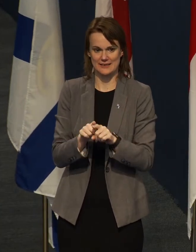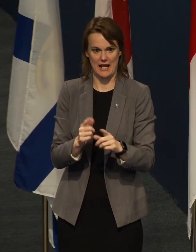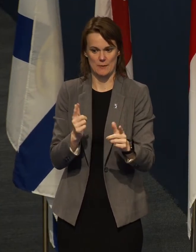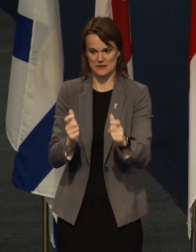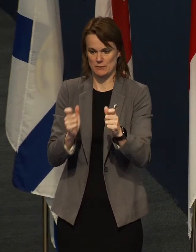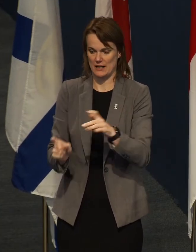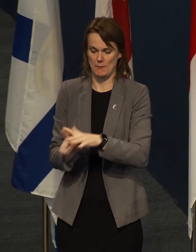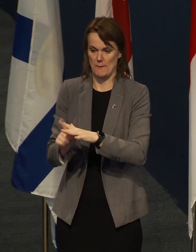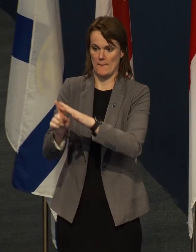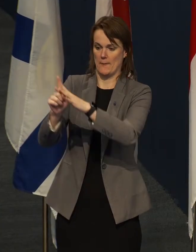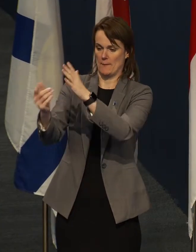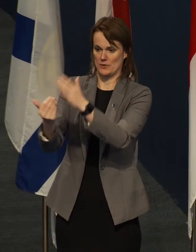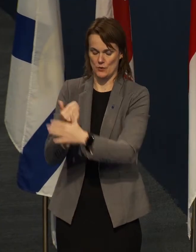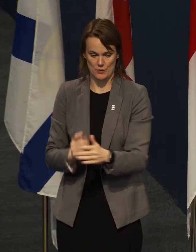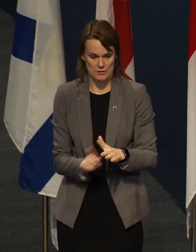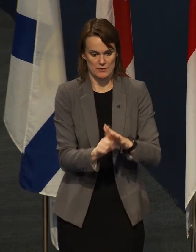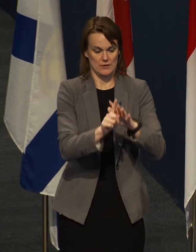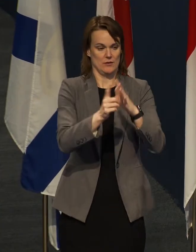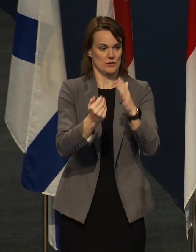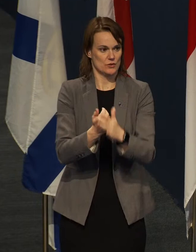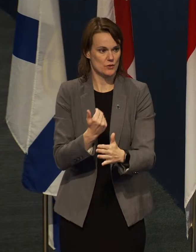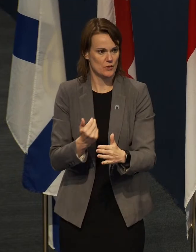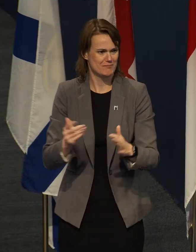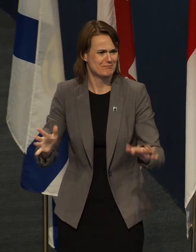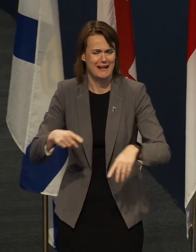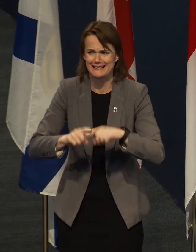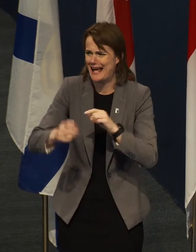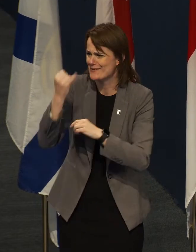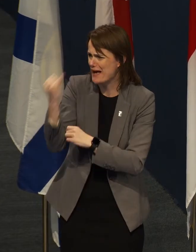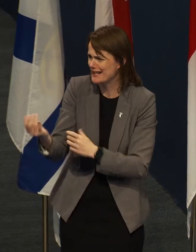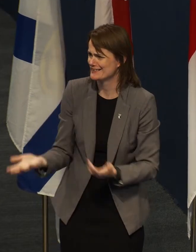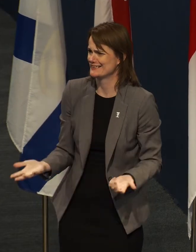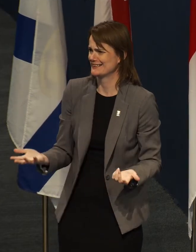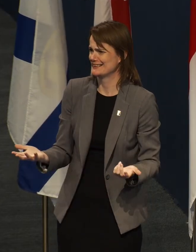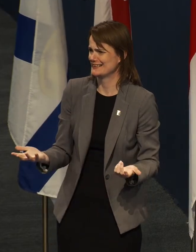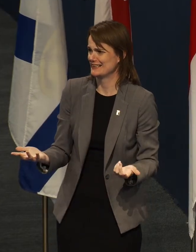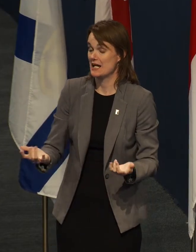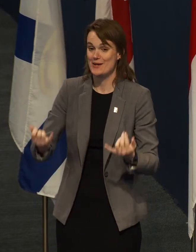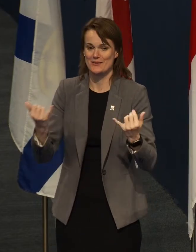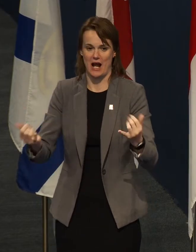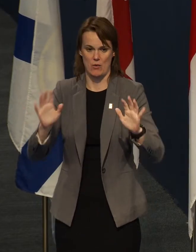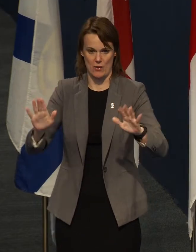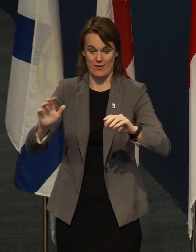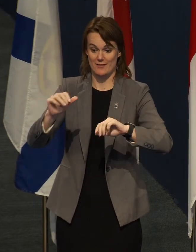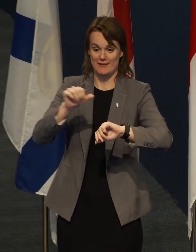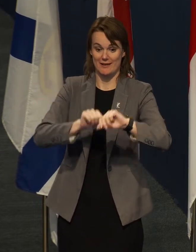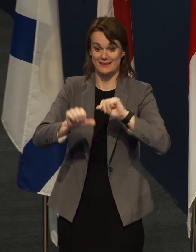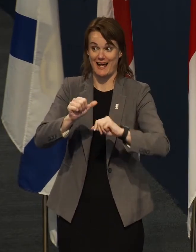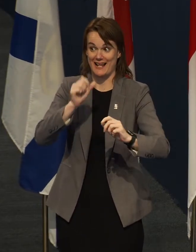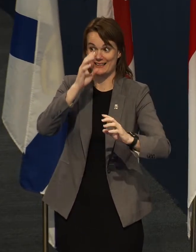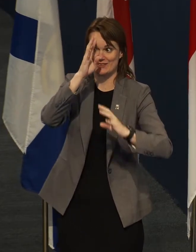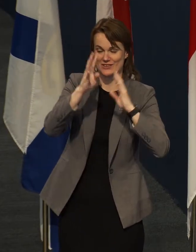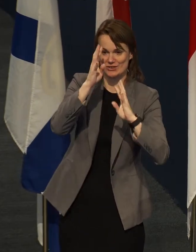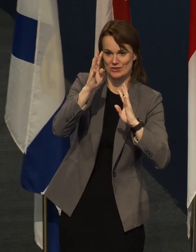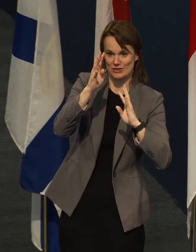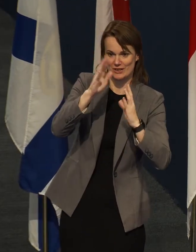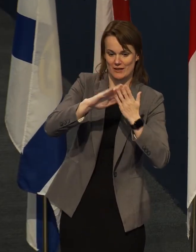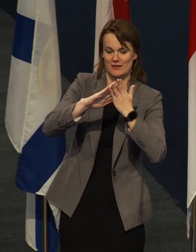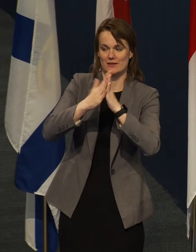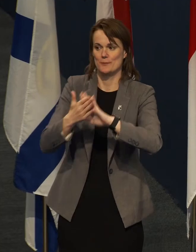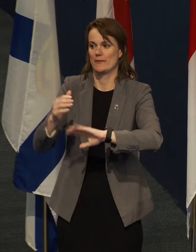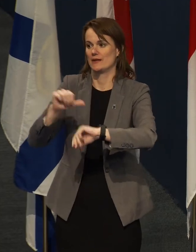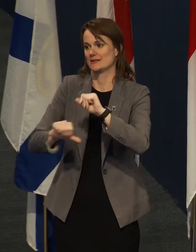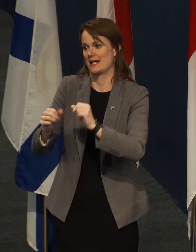change. It's simply mind-boggling, especially when we consider we're now seeing science fiction turning into